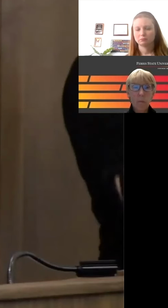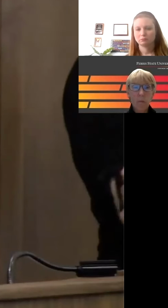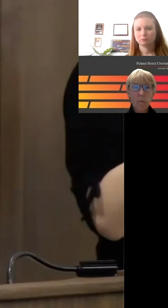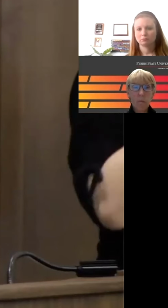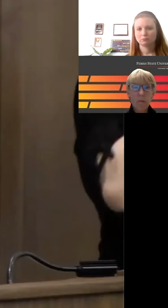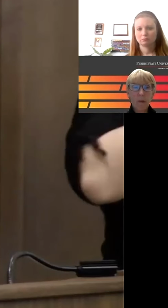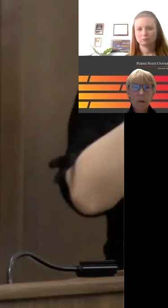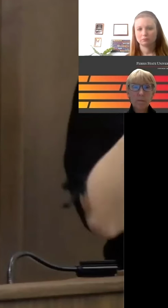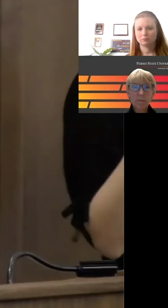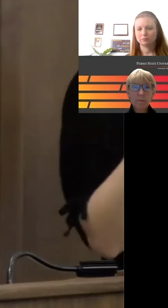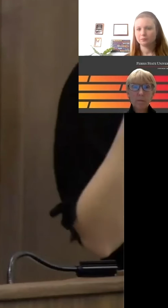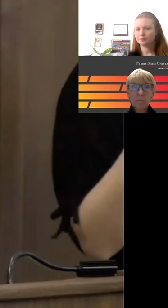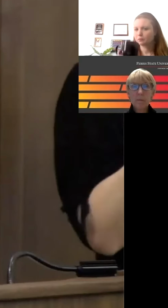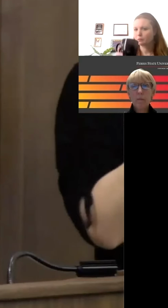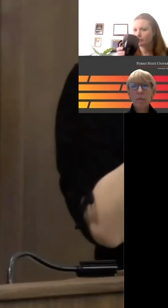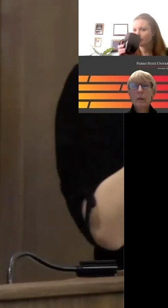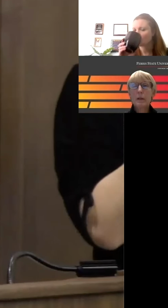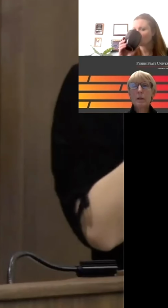Michigan.